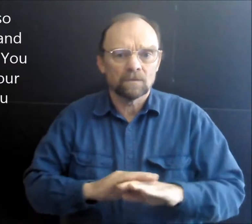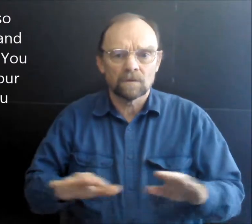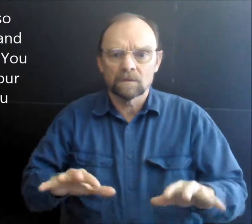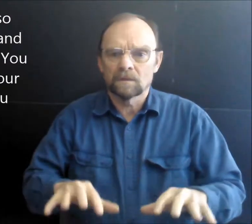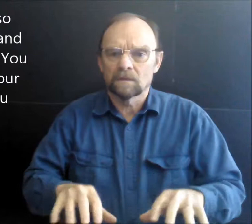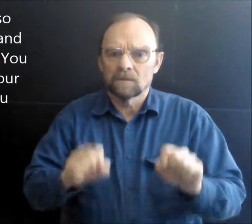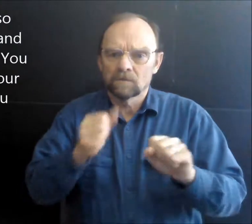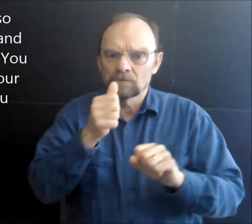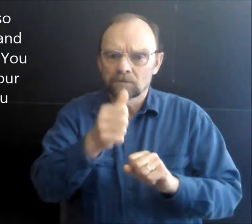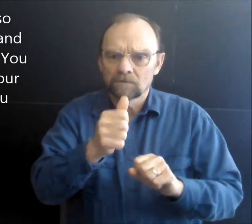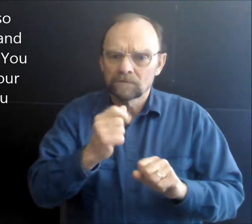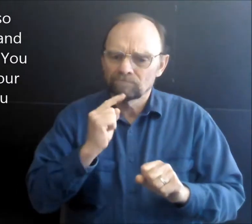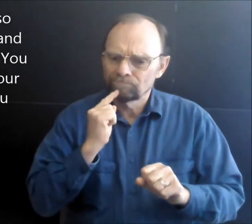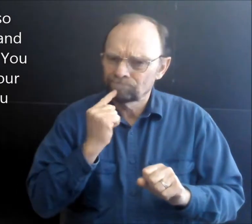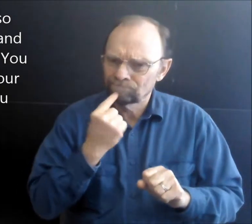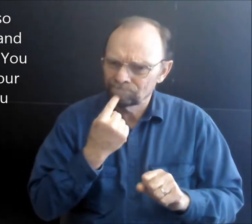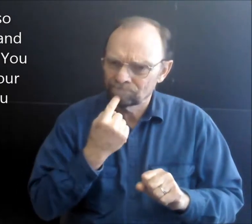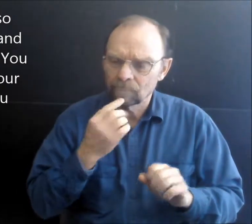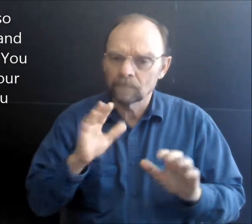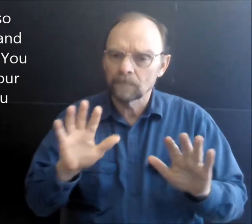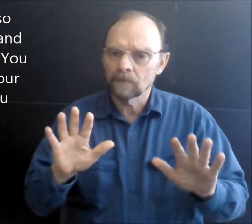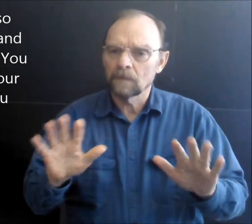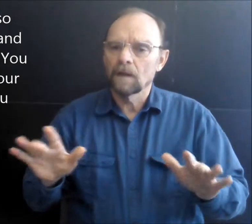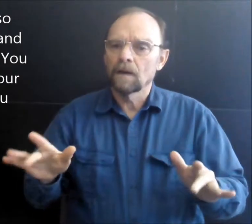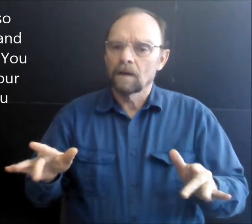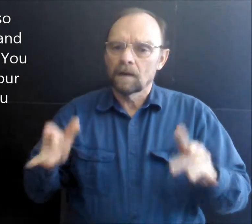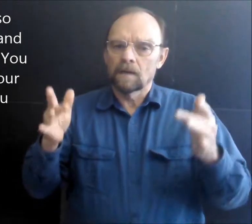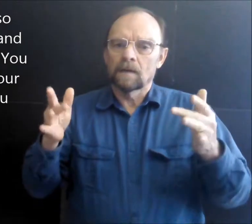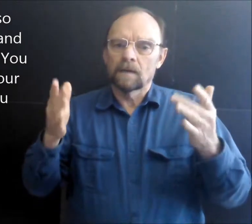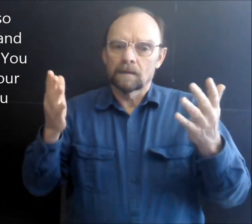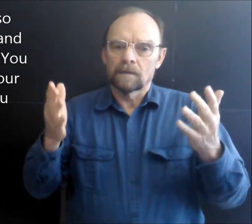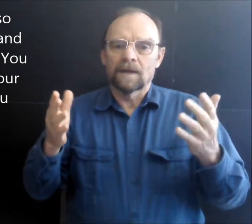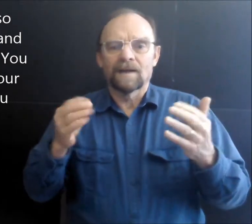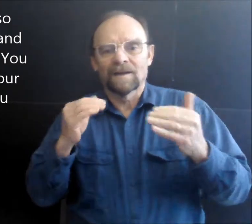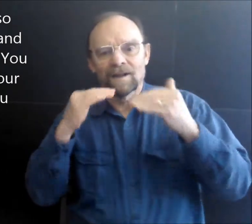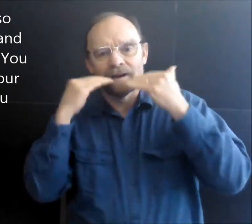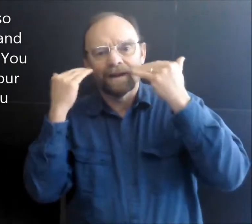side. So what are you worried about?